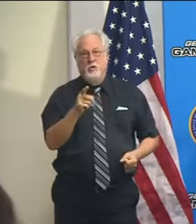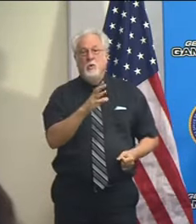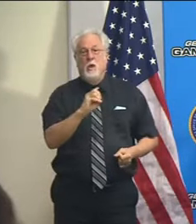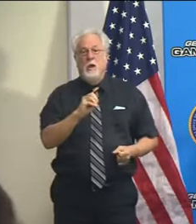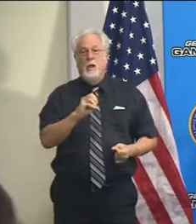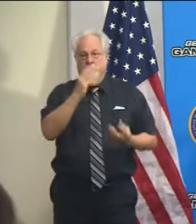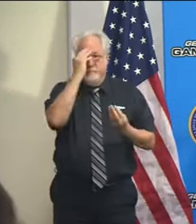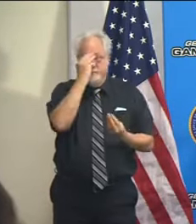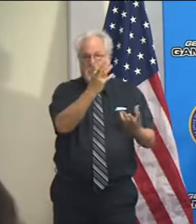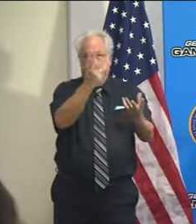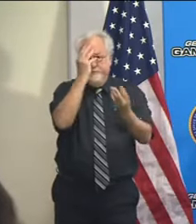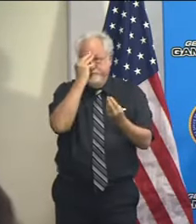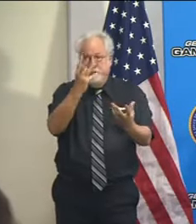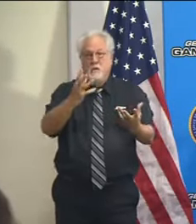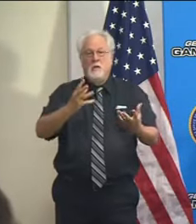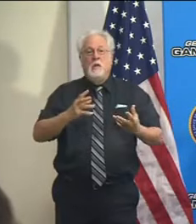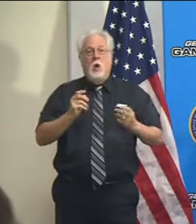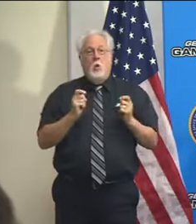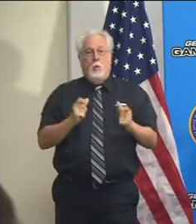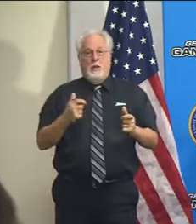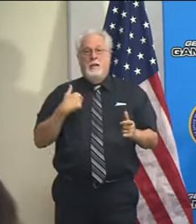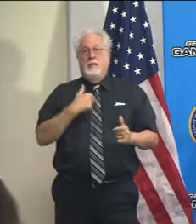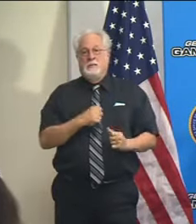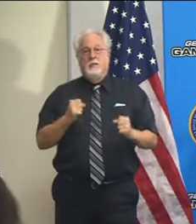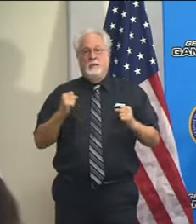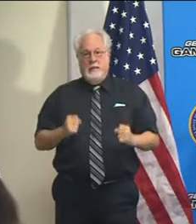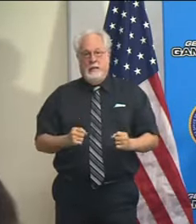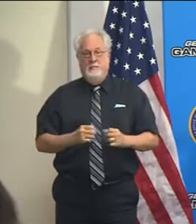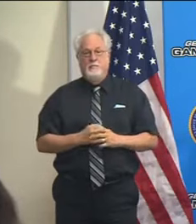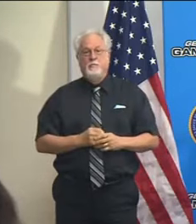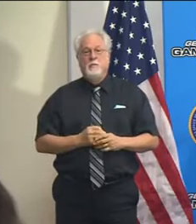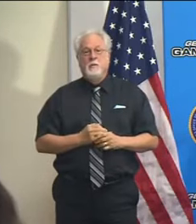pass along information just as quickly as we're able.